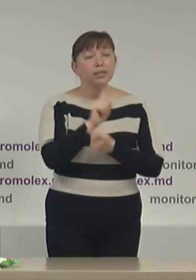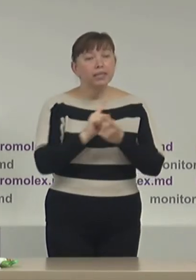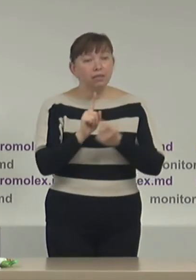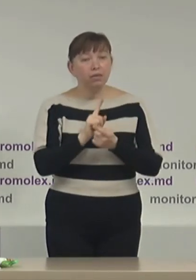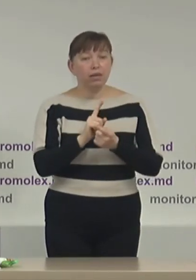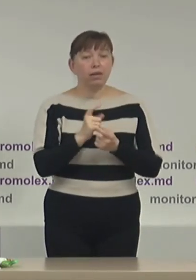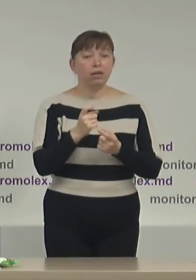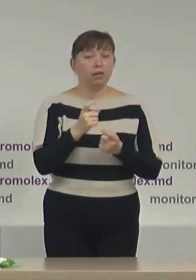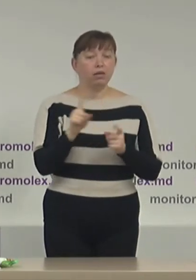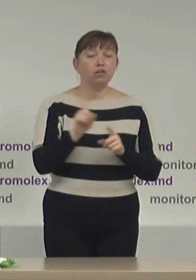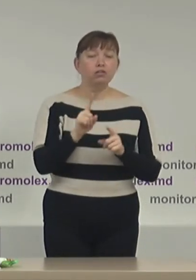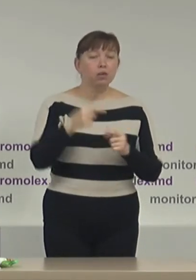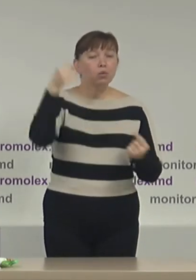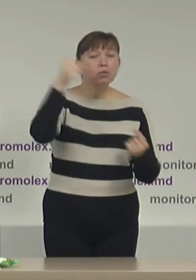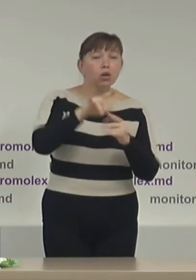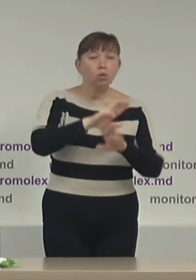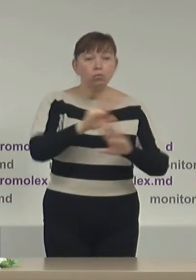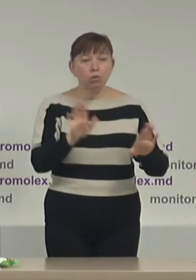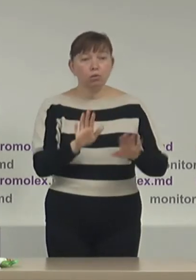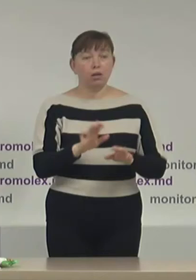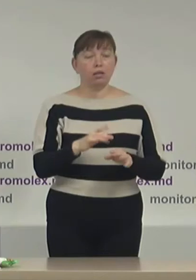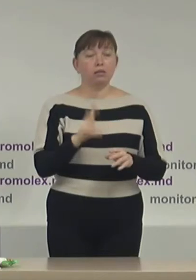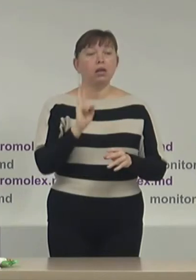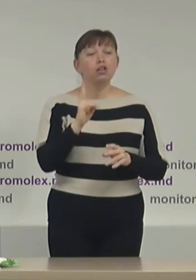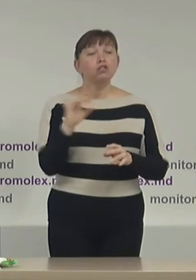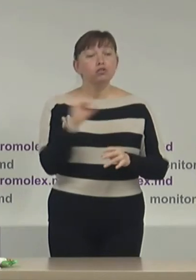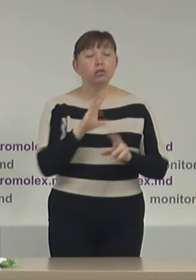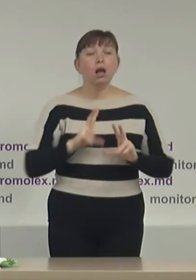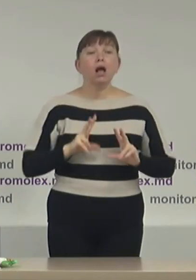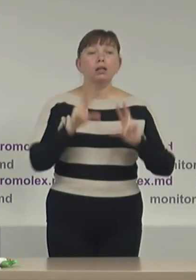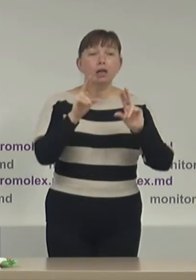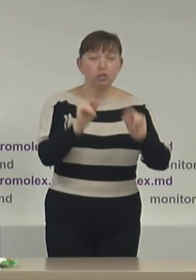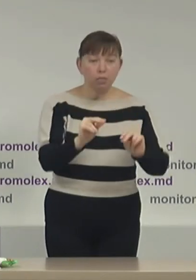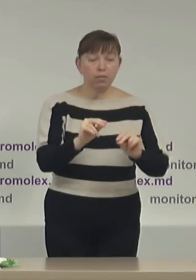the whole process involved certain